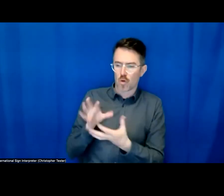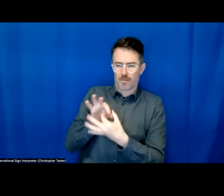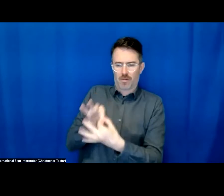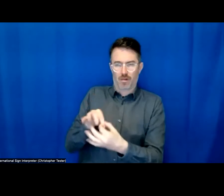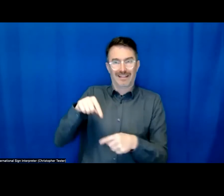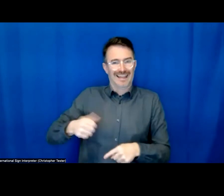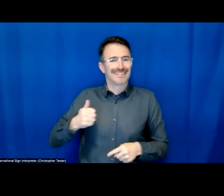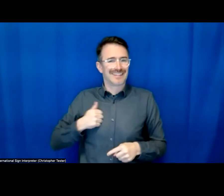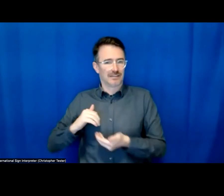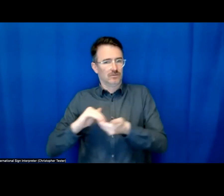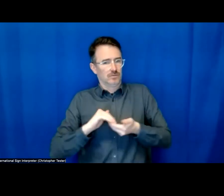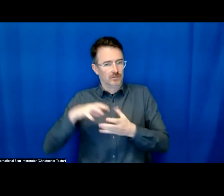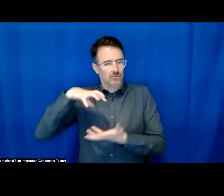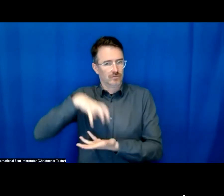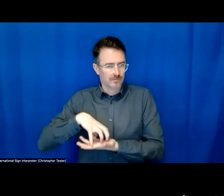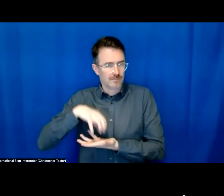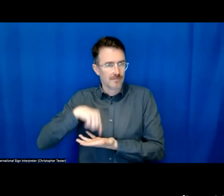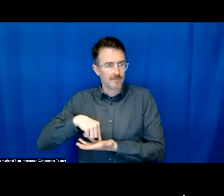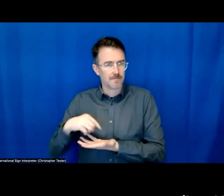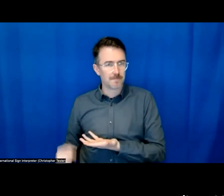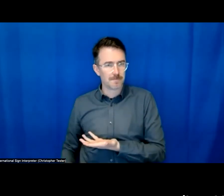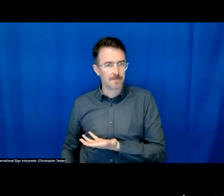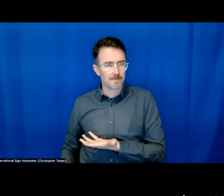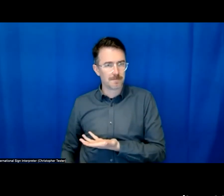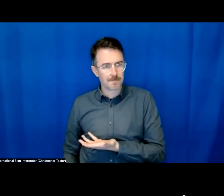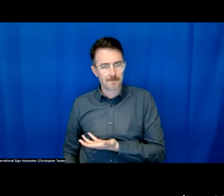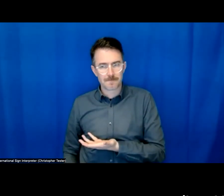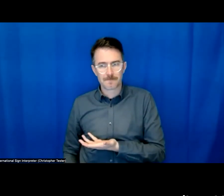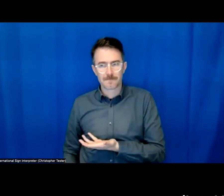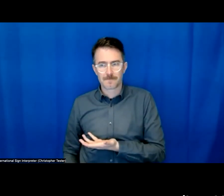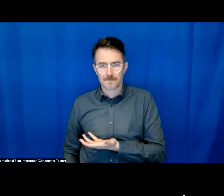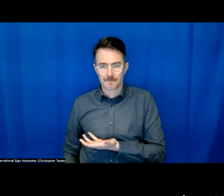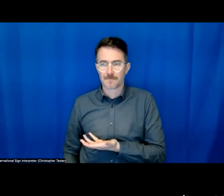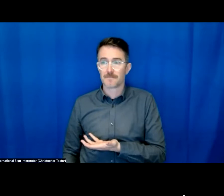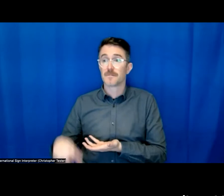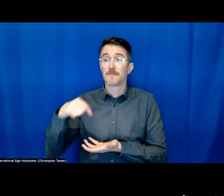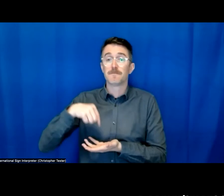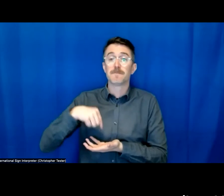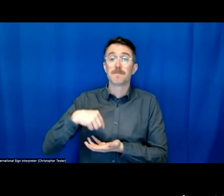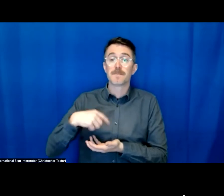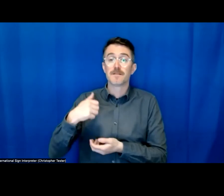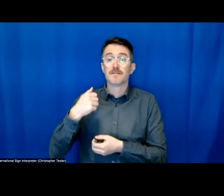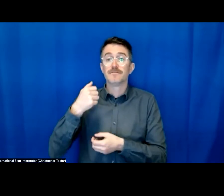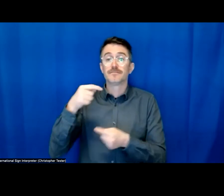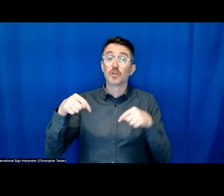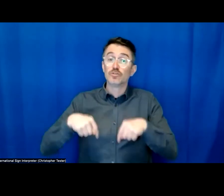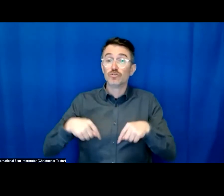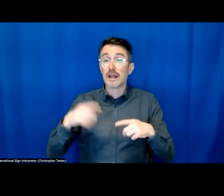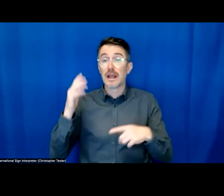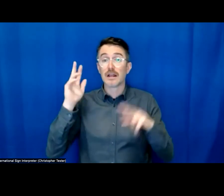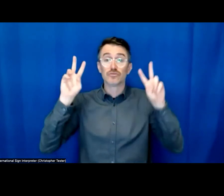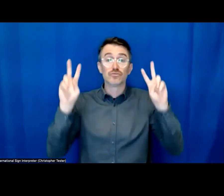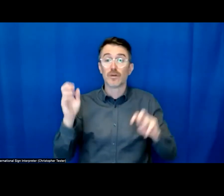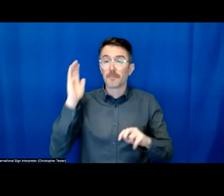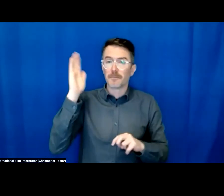Christine will outline Global Affairs Canada commitment to gender, disability, and inclusive climate action. Christine, the